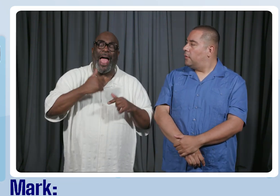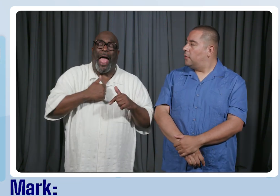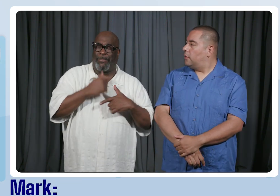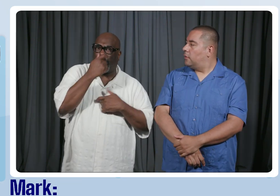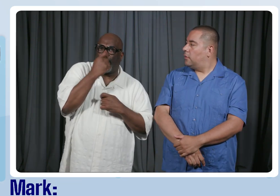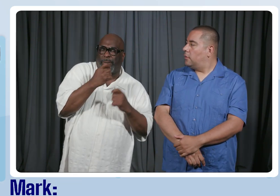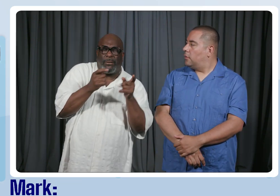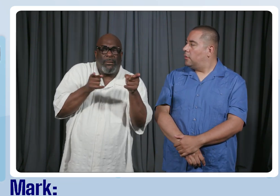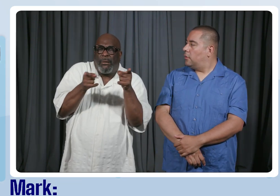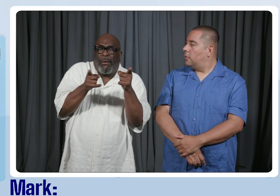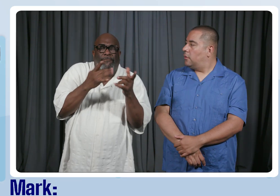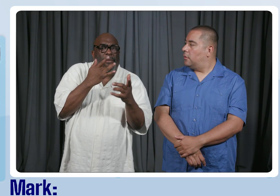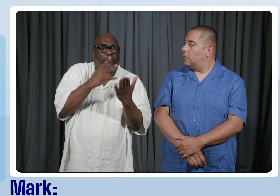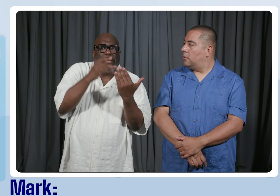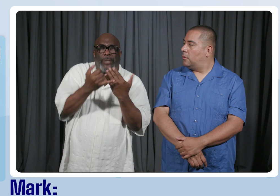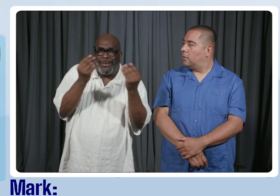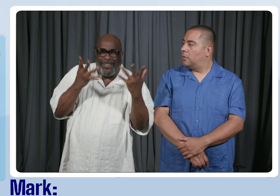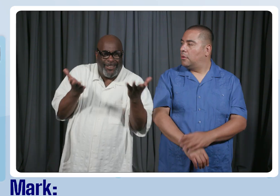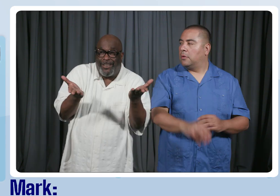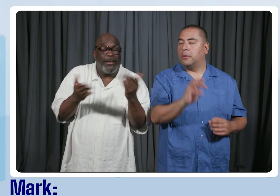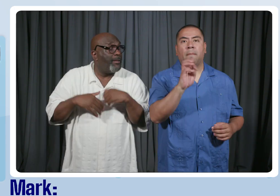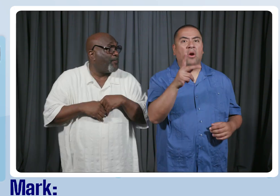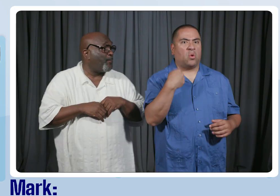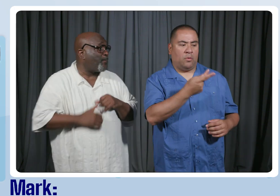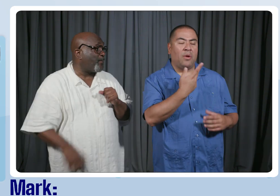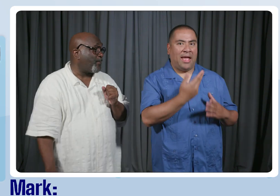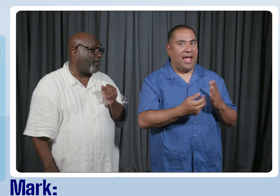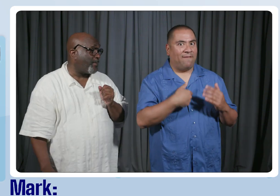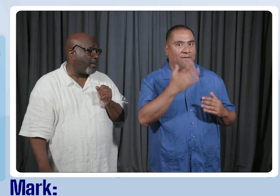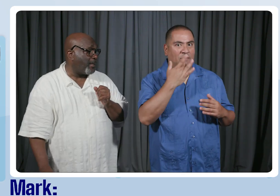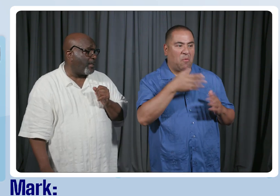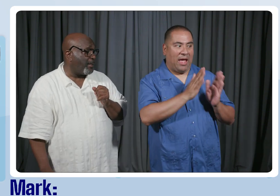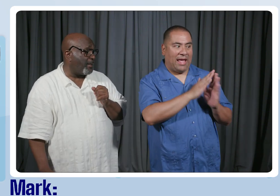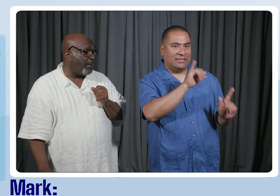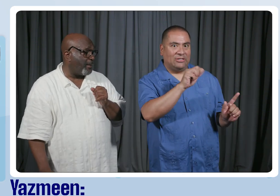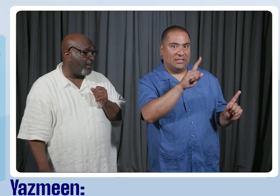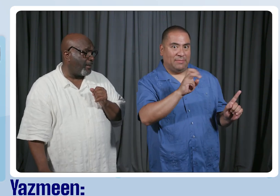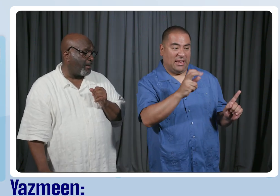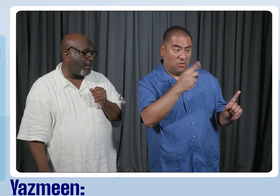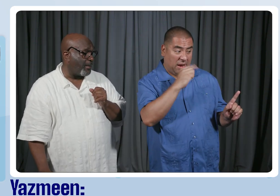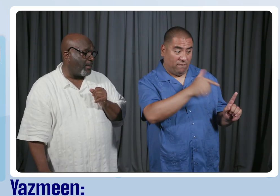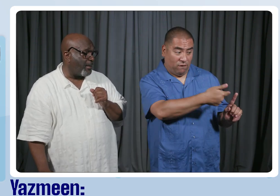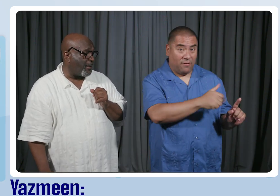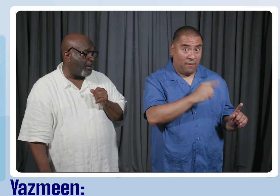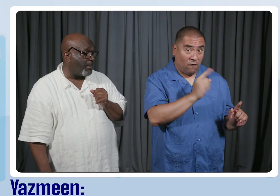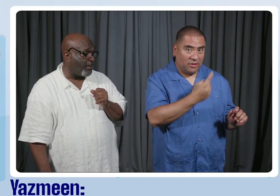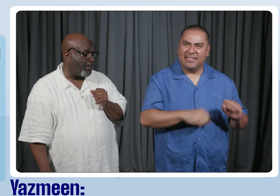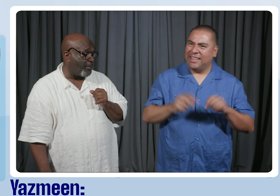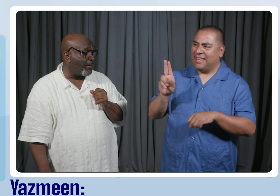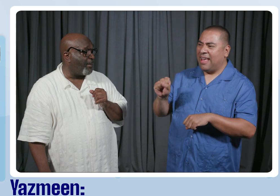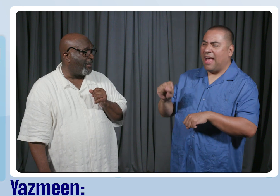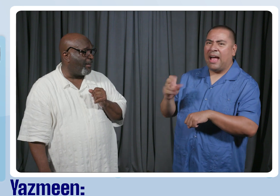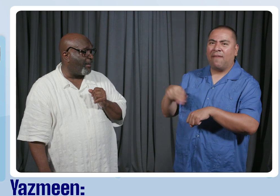We both do have favorite projects, slightly different. I'm going to ask Yazmeen to go first. Yeah, of course. Okay, so I